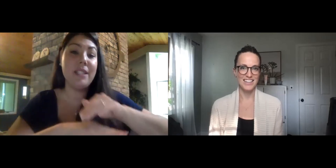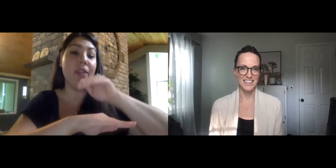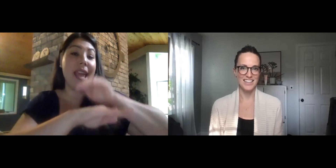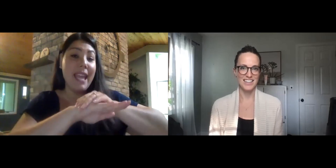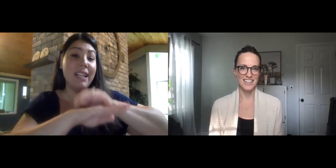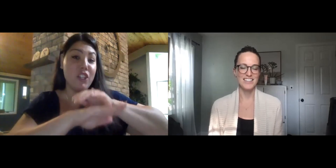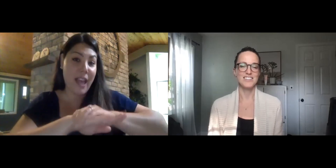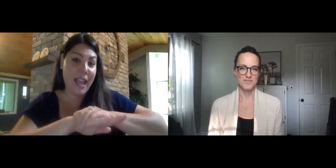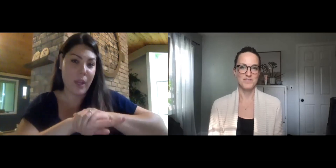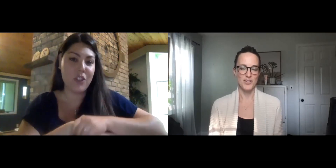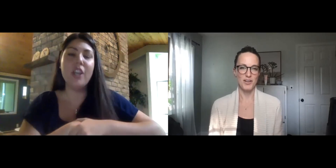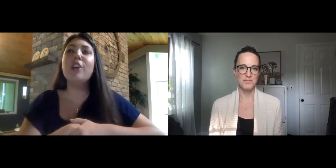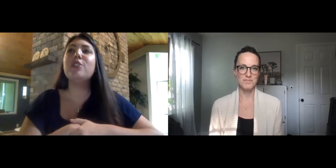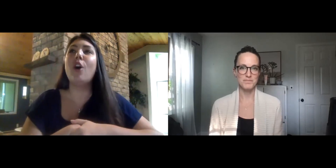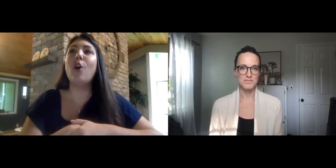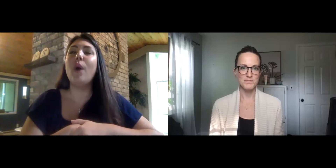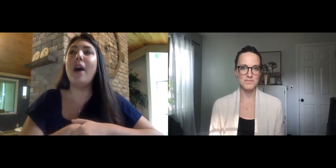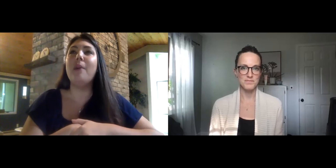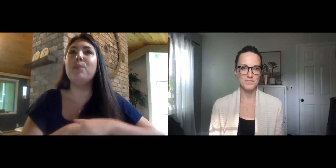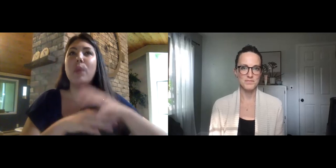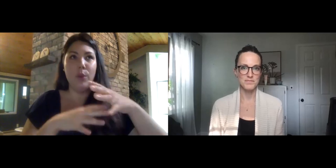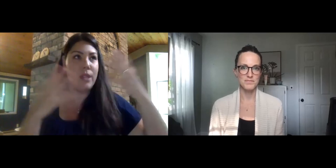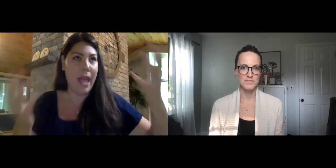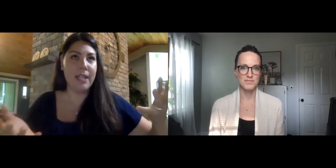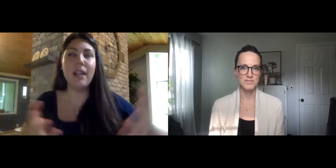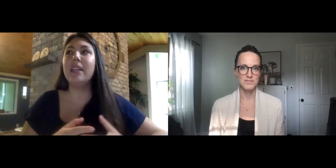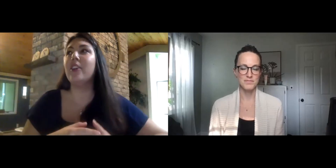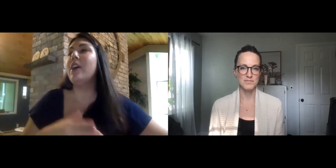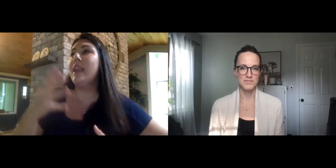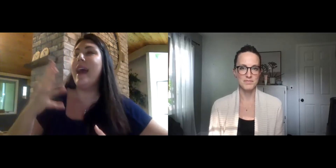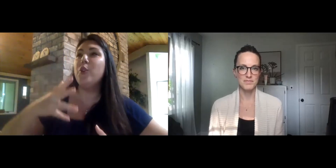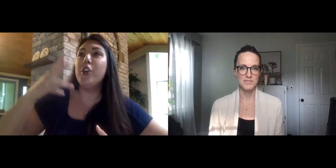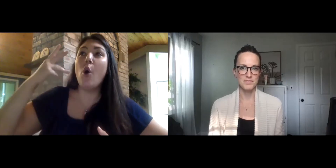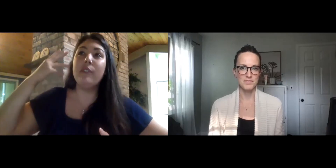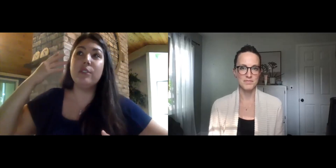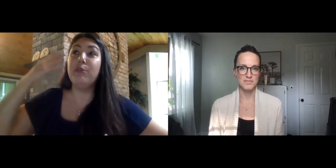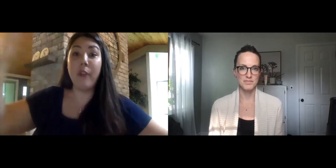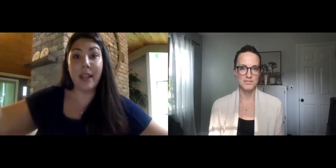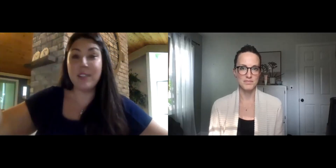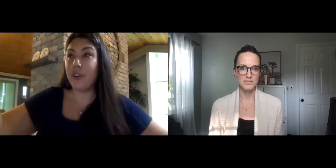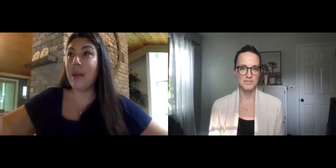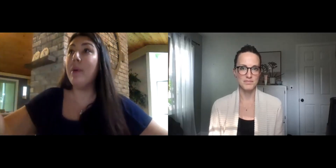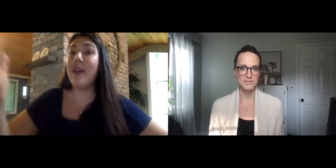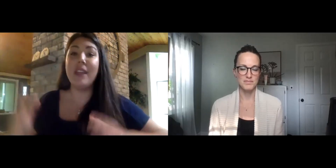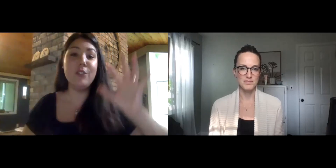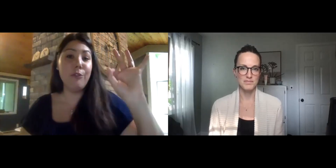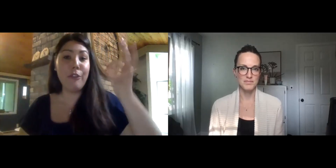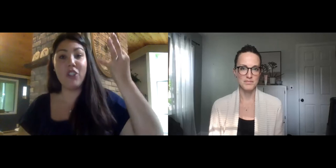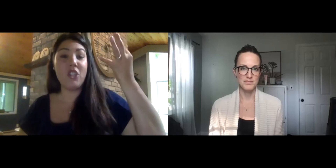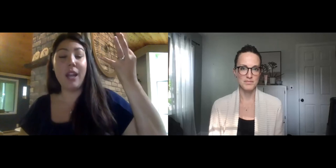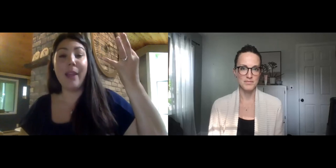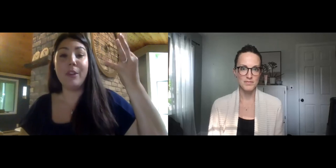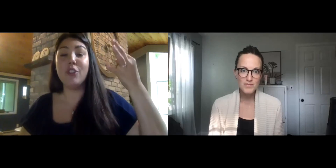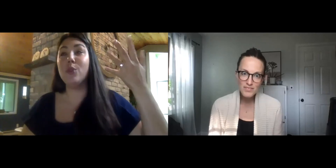it's based on the English language. Okay. So we use ASL here. Now you can go over to France, for example, and they do